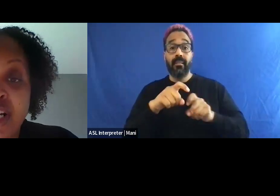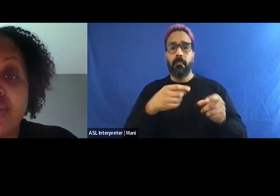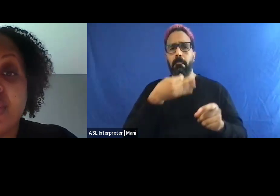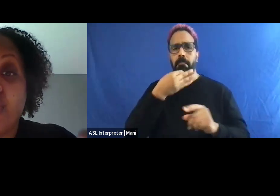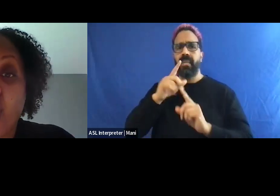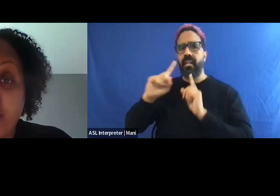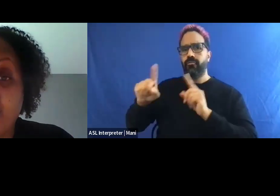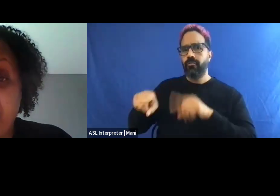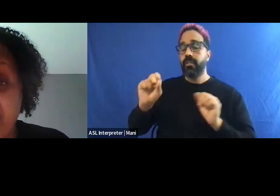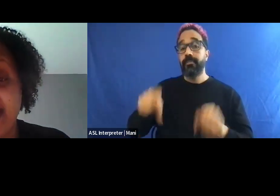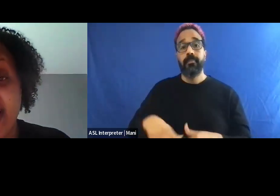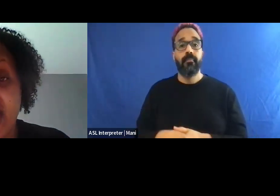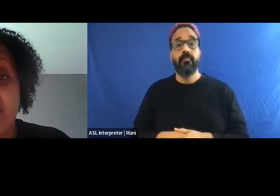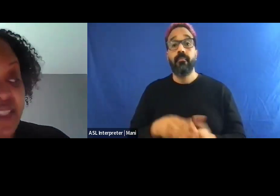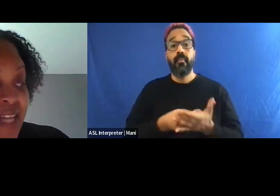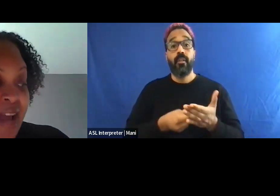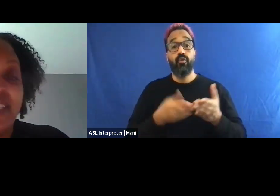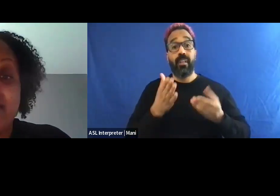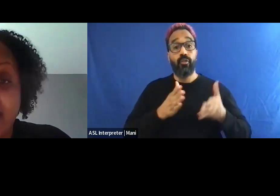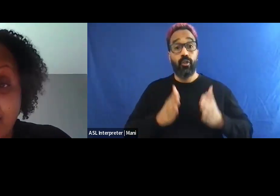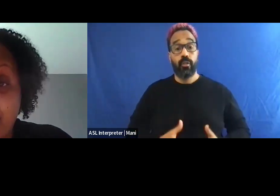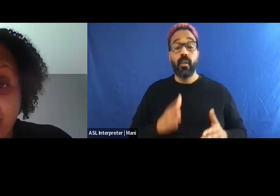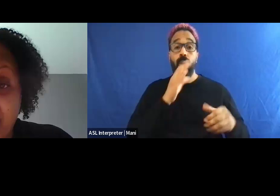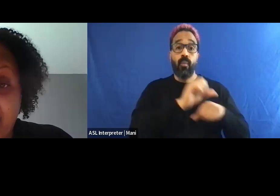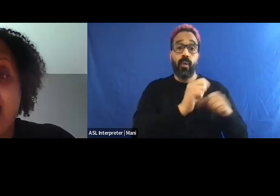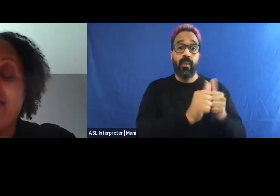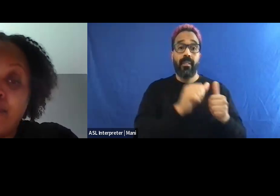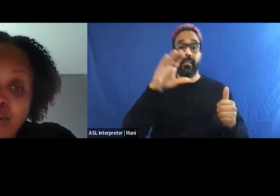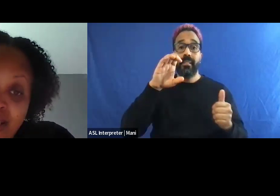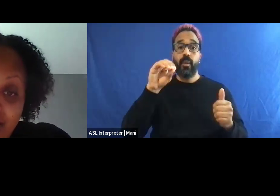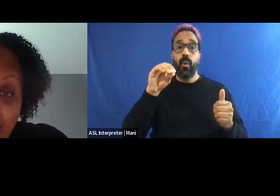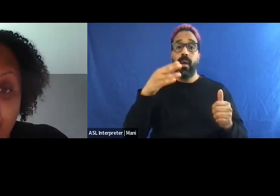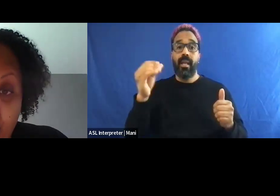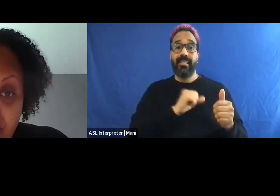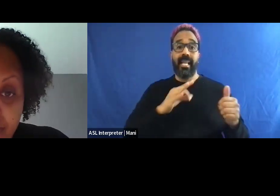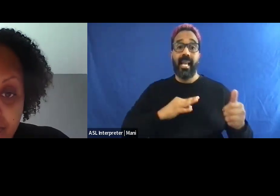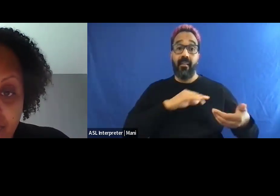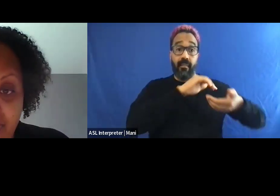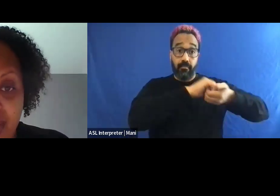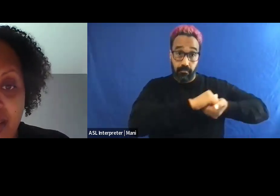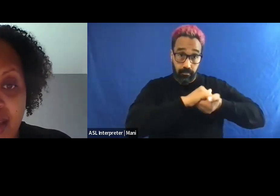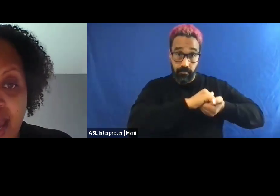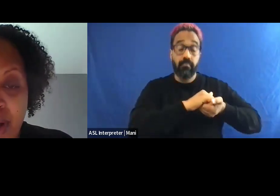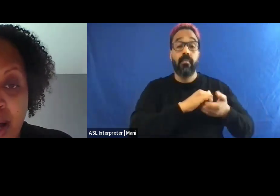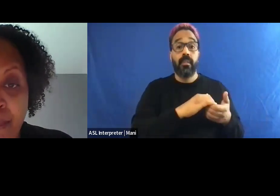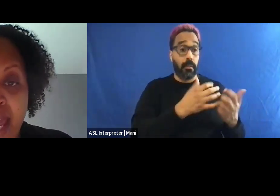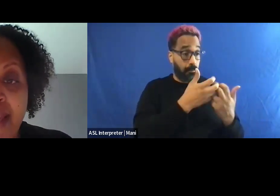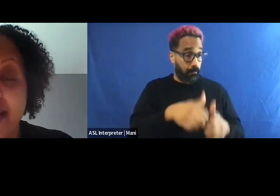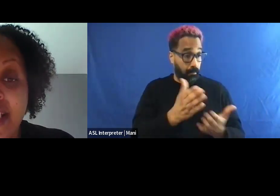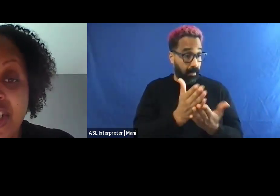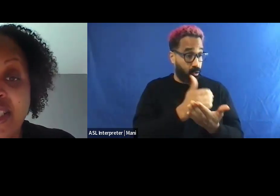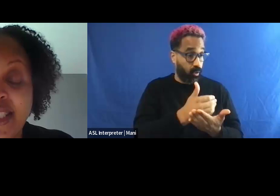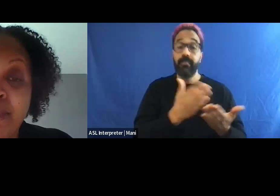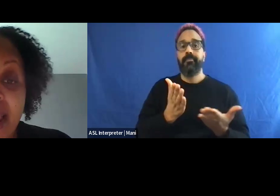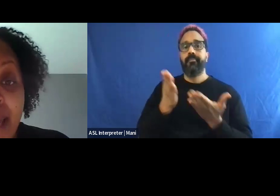The treasurer works with the CEO and the staff to develop the budget and then presents it to the board. And